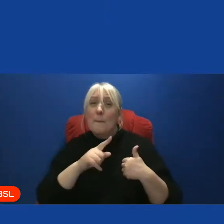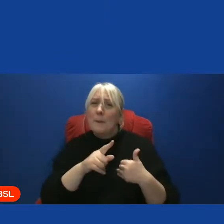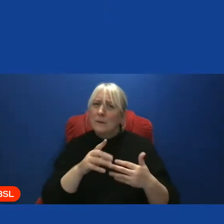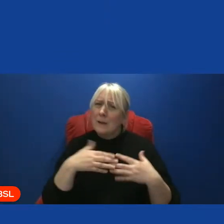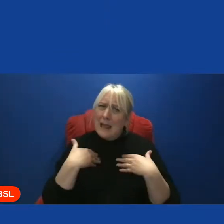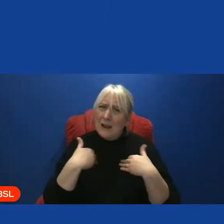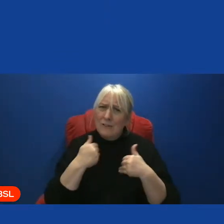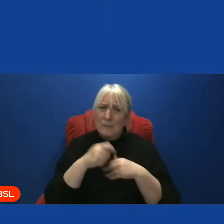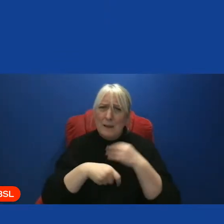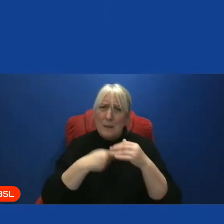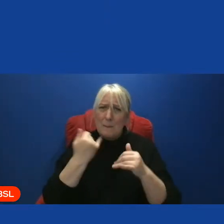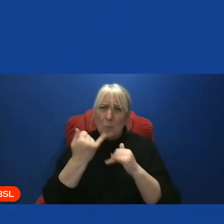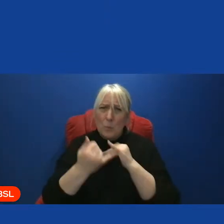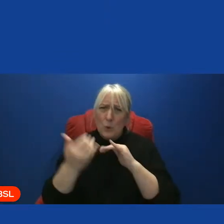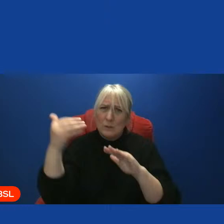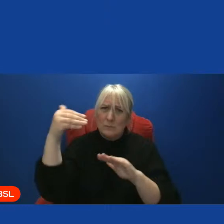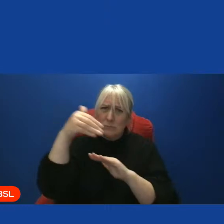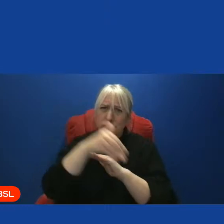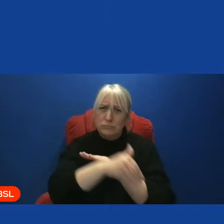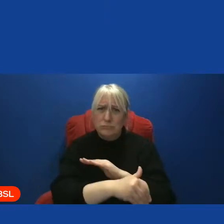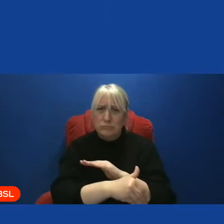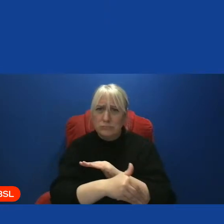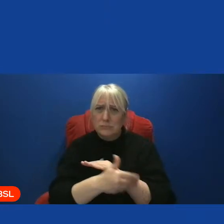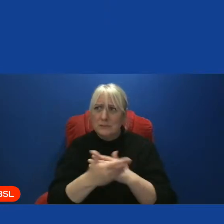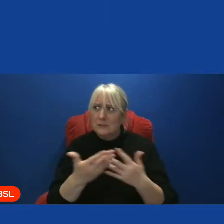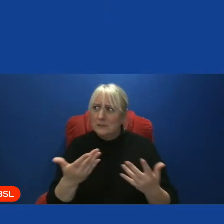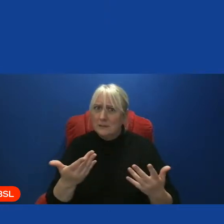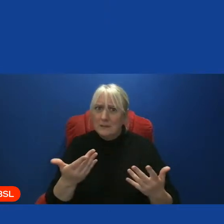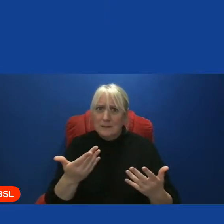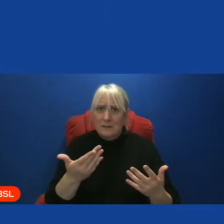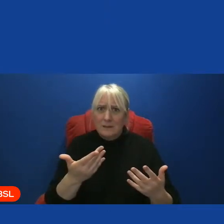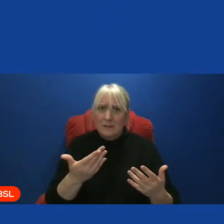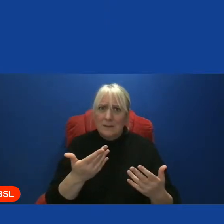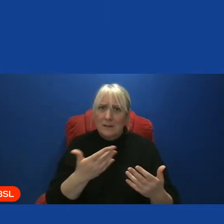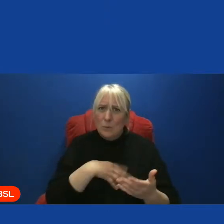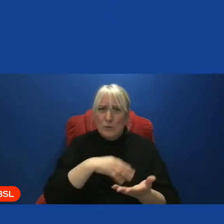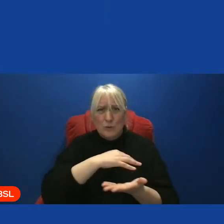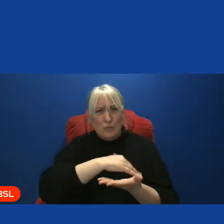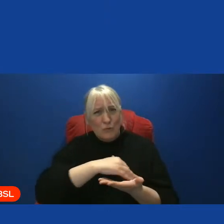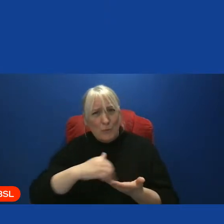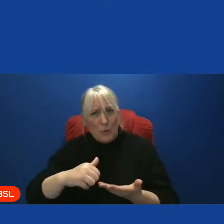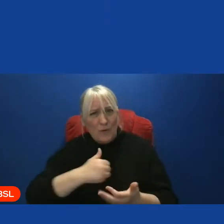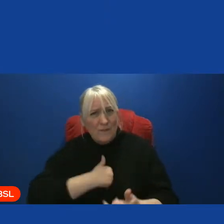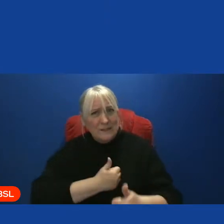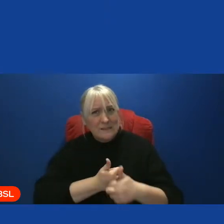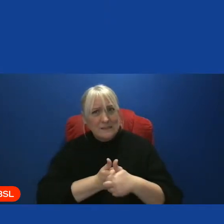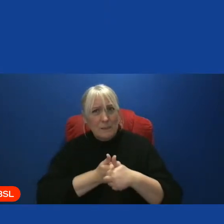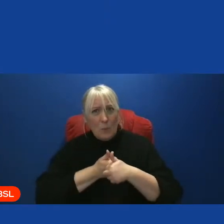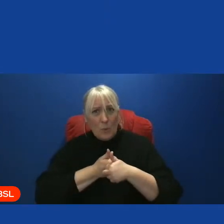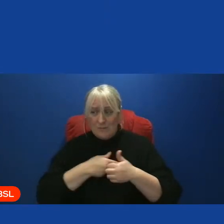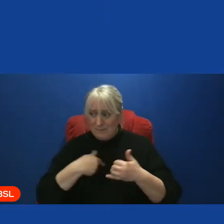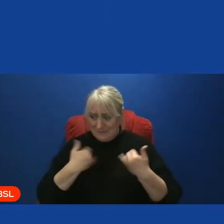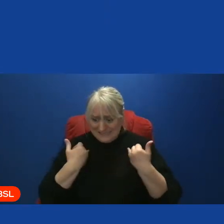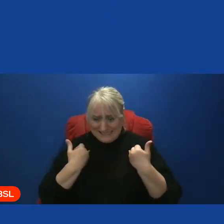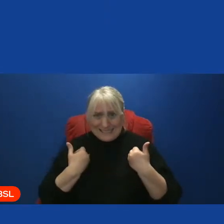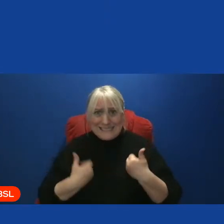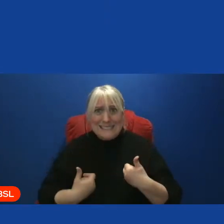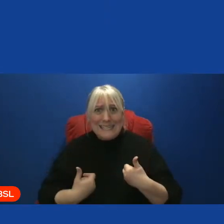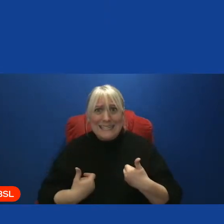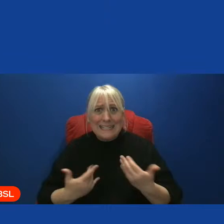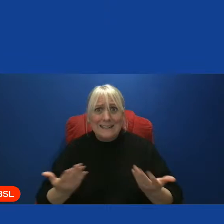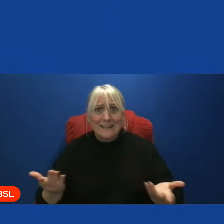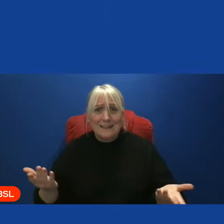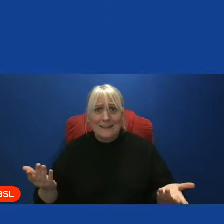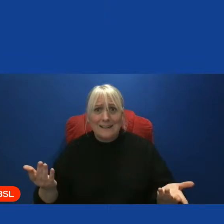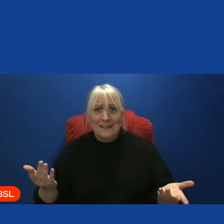deteriorated. How can they justify taking away the support I have? I'm sick. I don't have